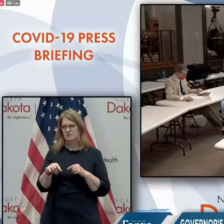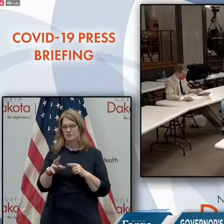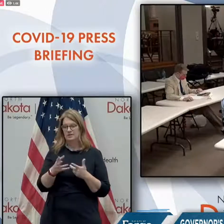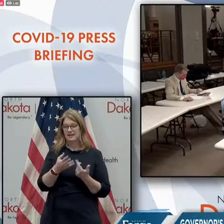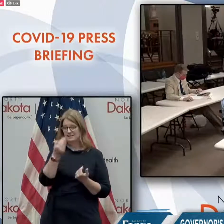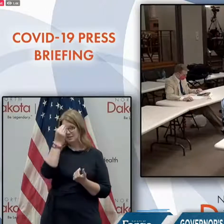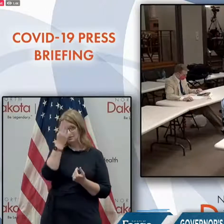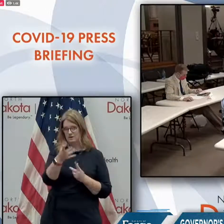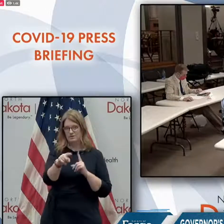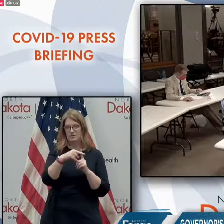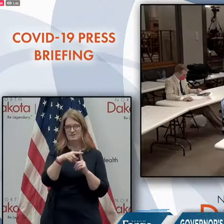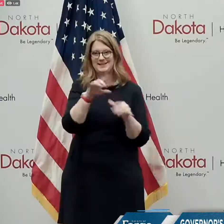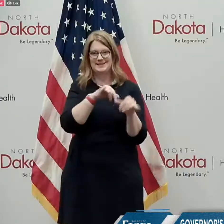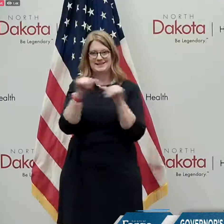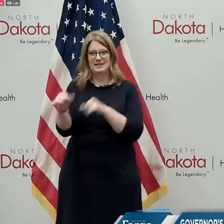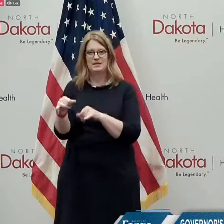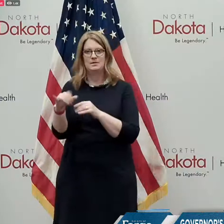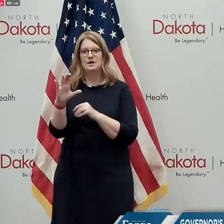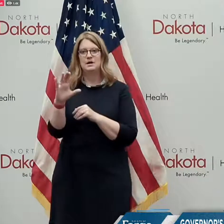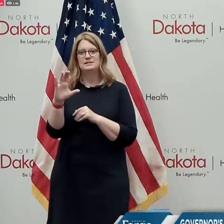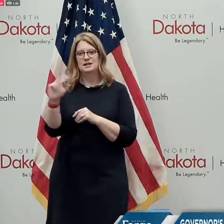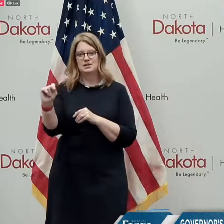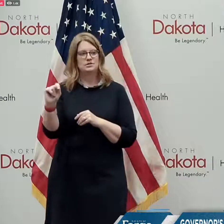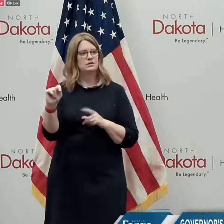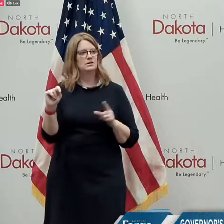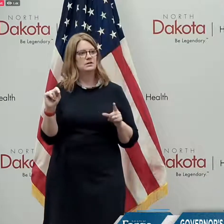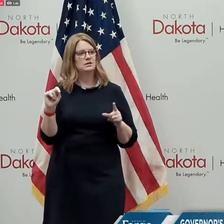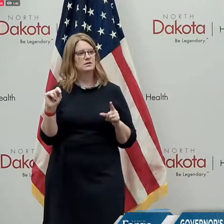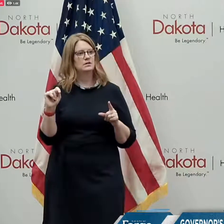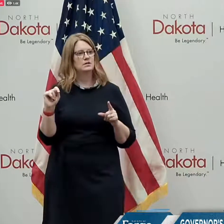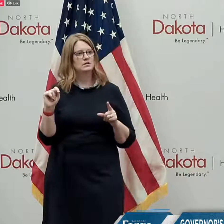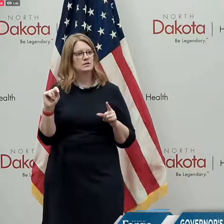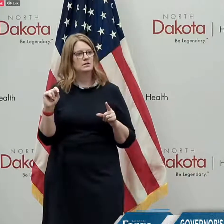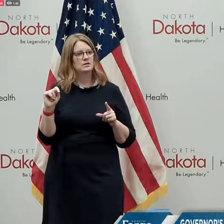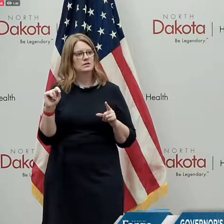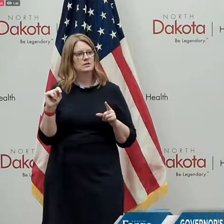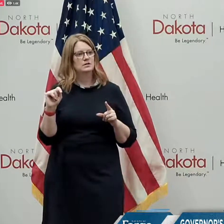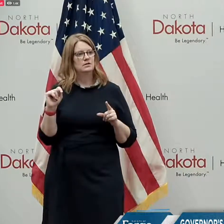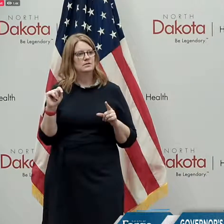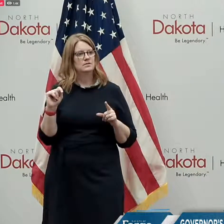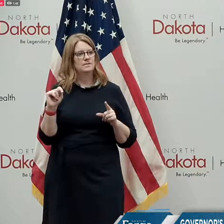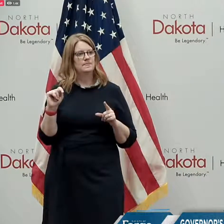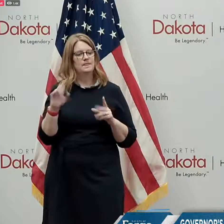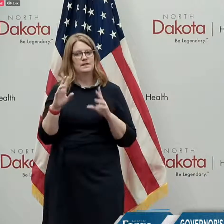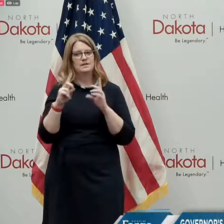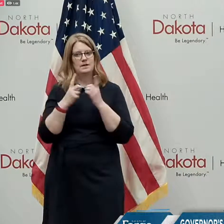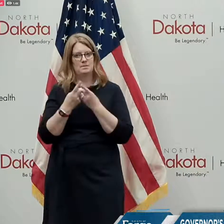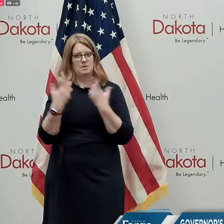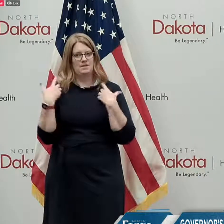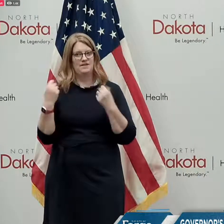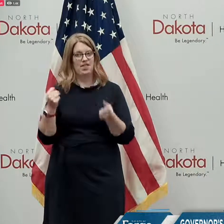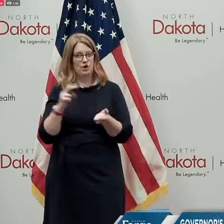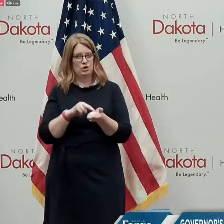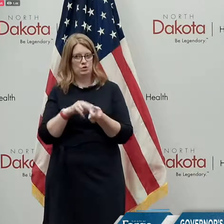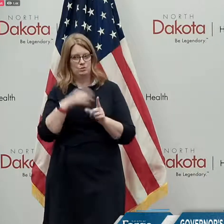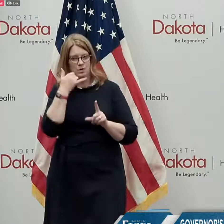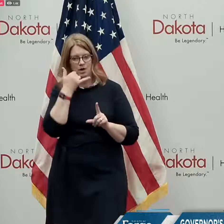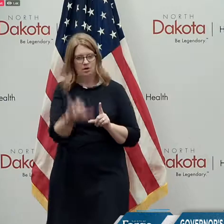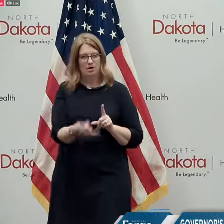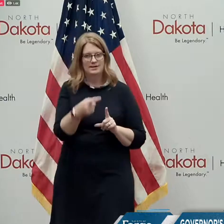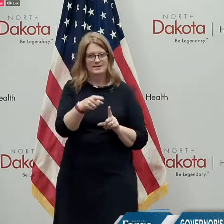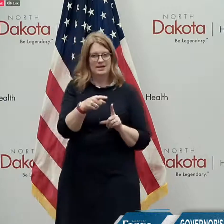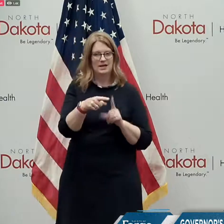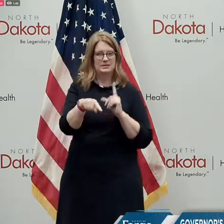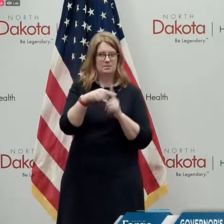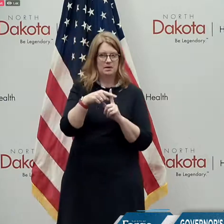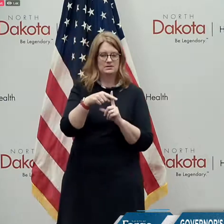tracer? The notification of the positive would generally come from the Department of Health nurse and would be followed